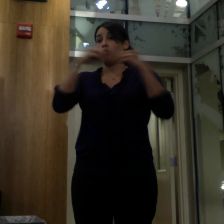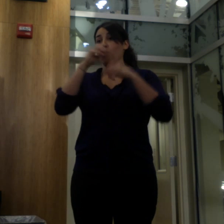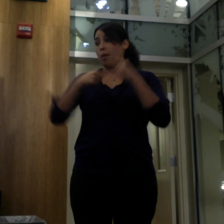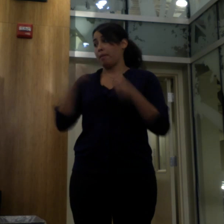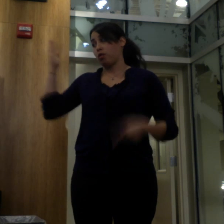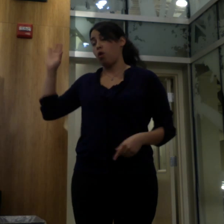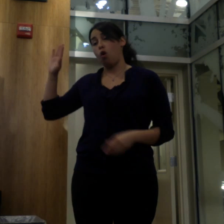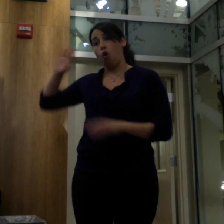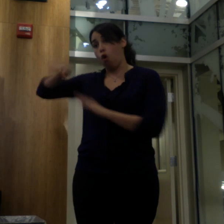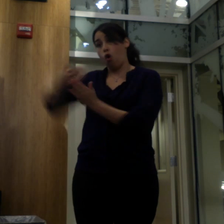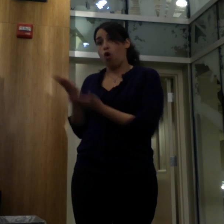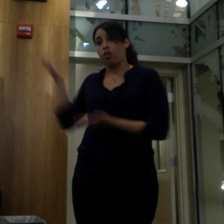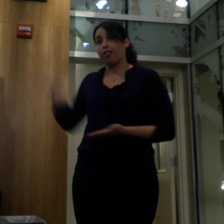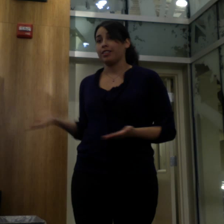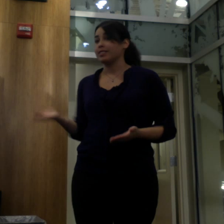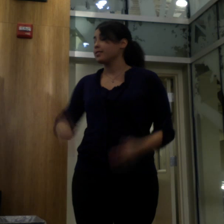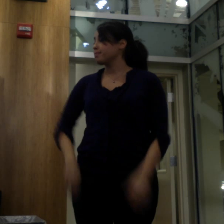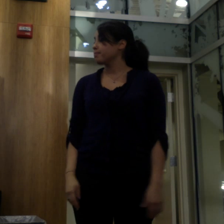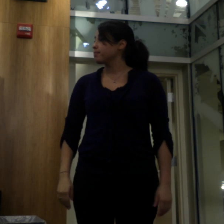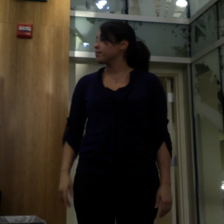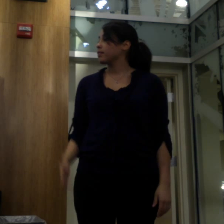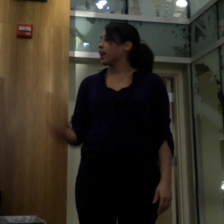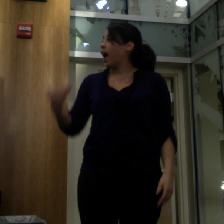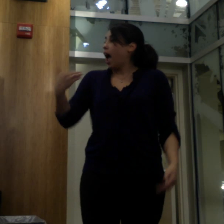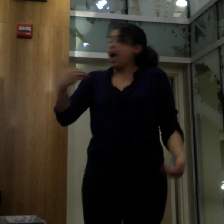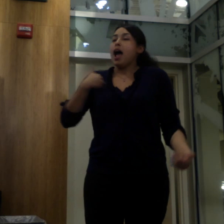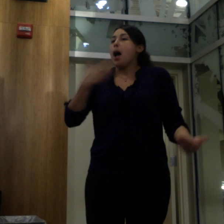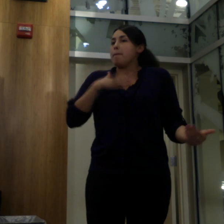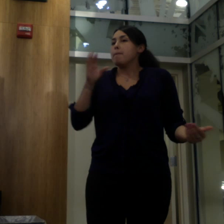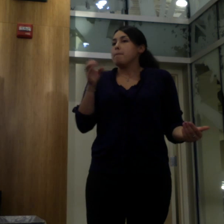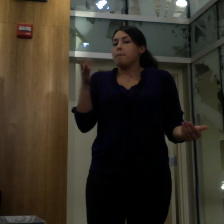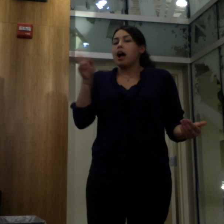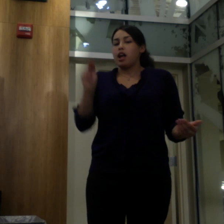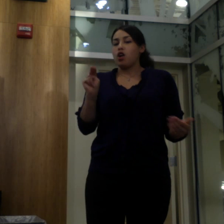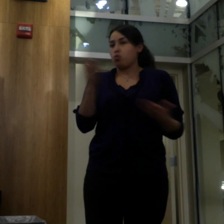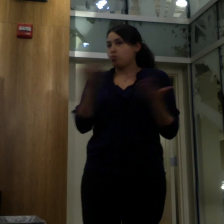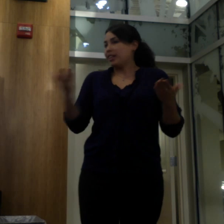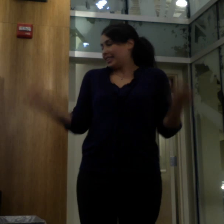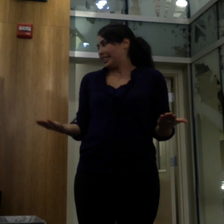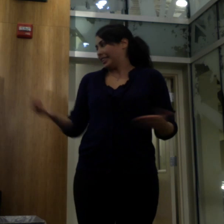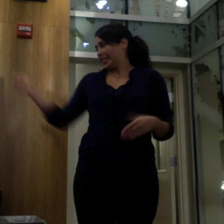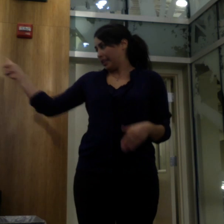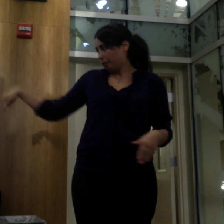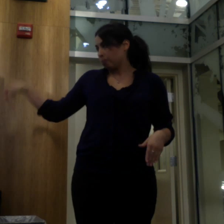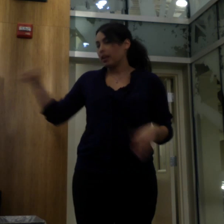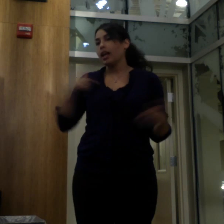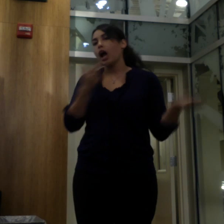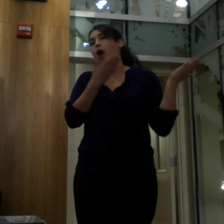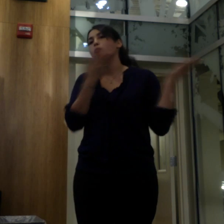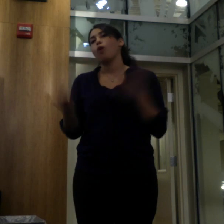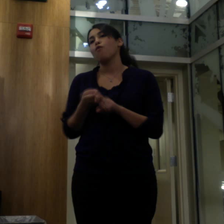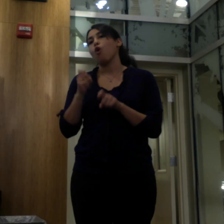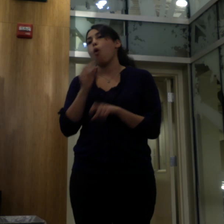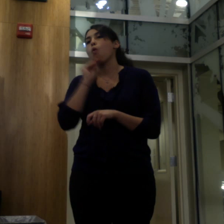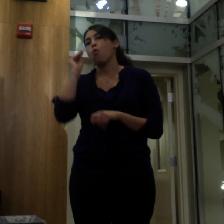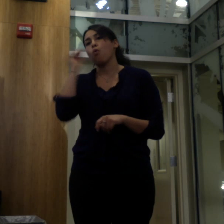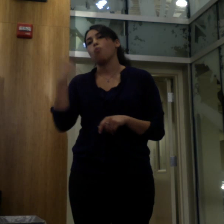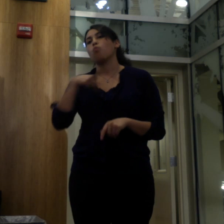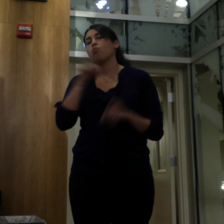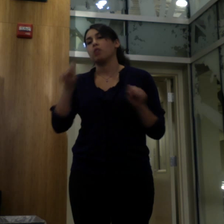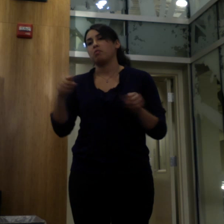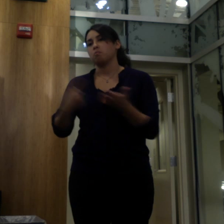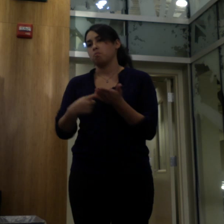this. And I have my own stuff here that I have brought from home that we can go